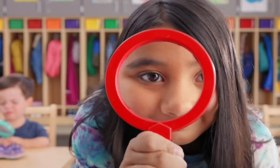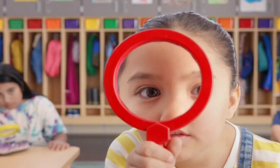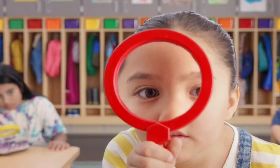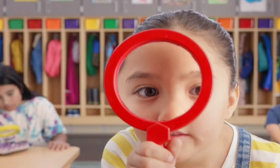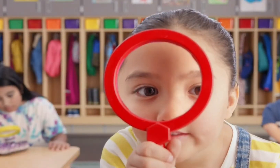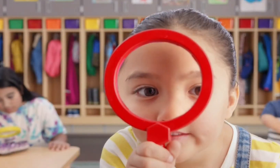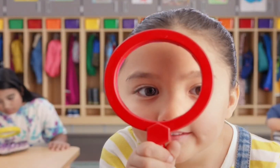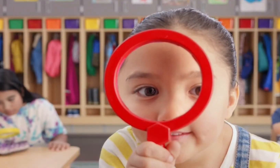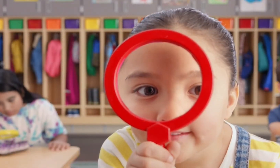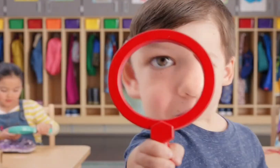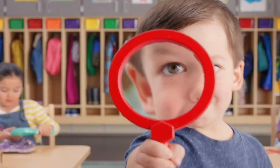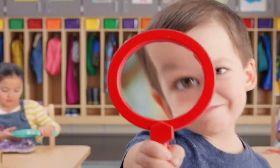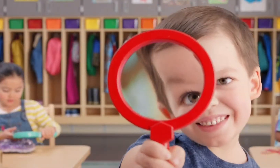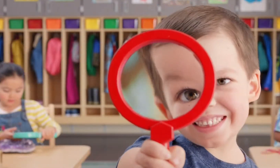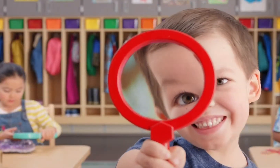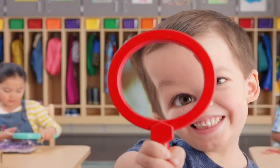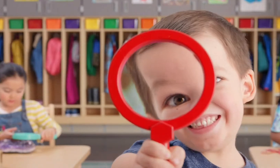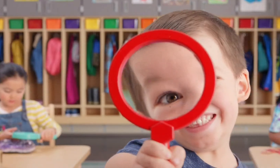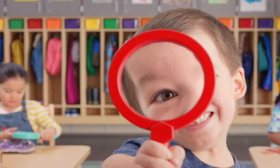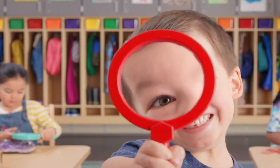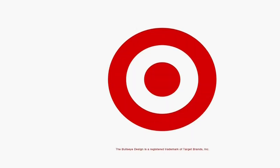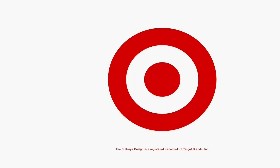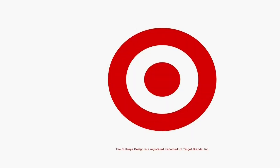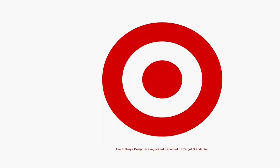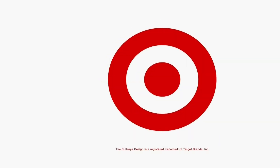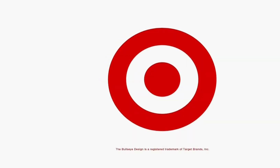Target is a proud sponsor of PBS Kids.